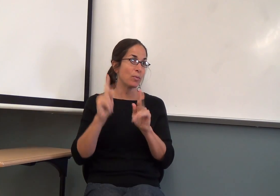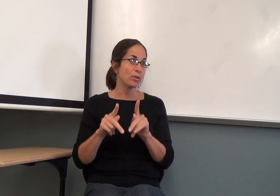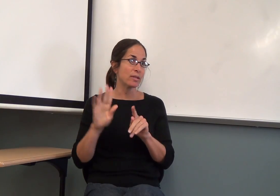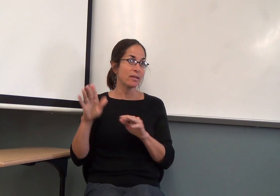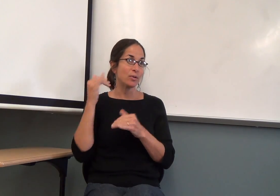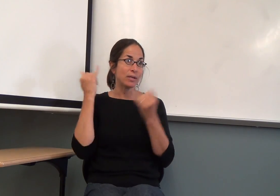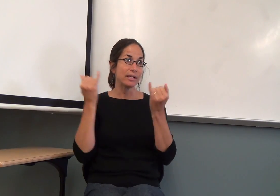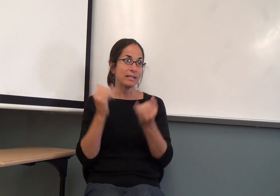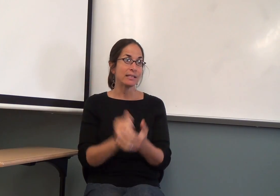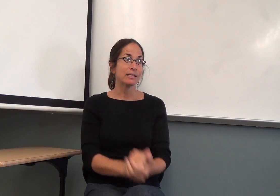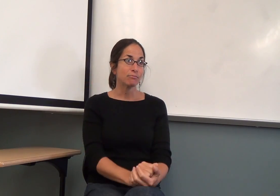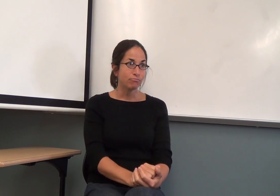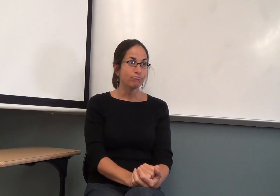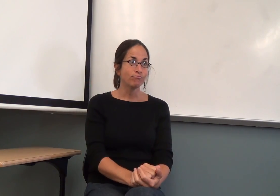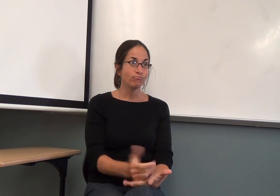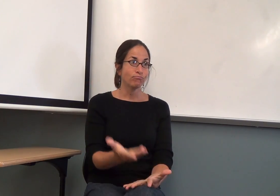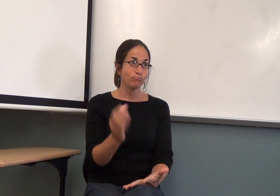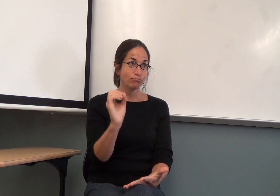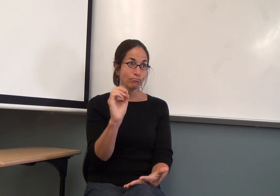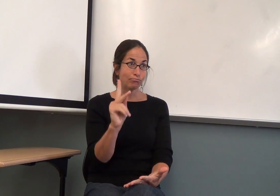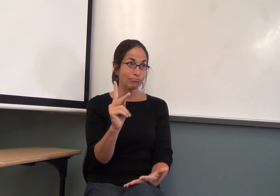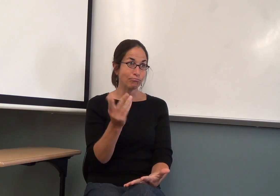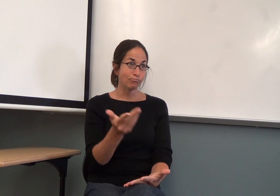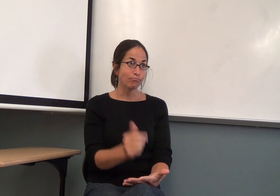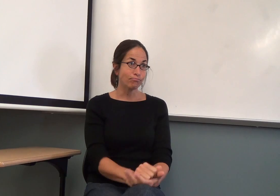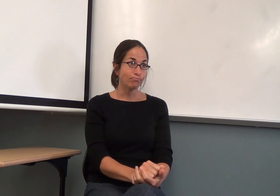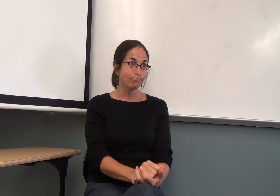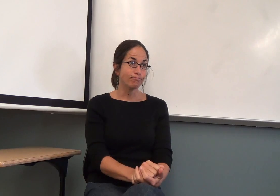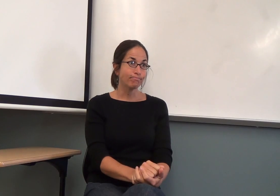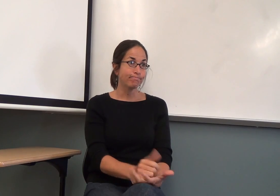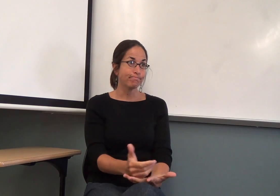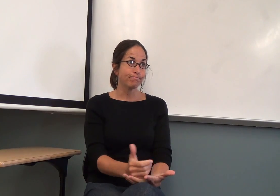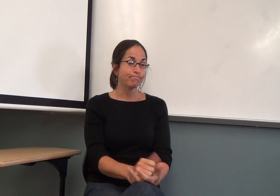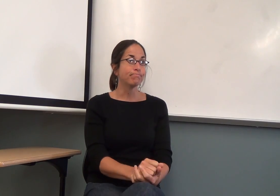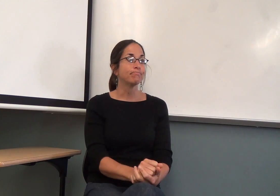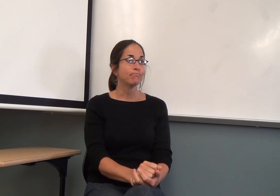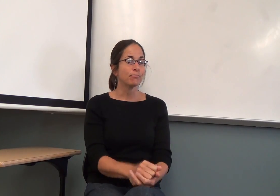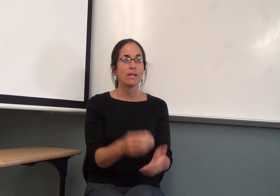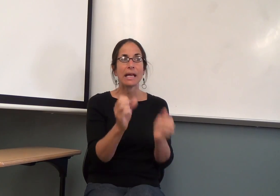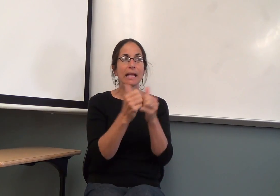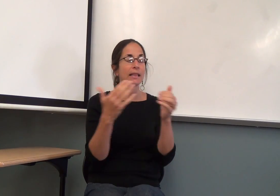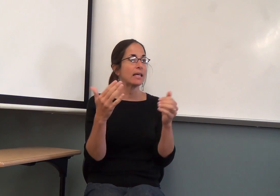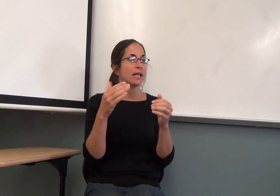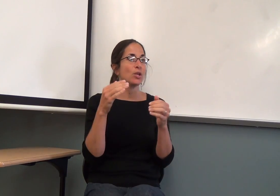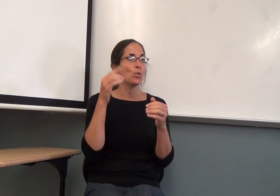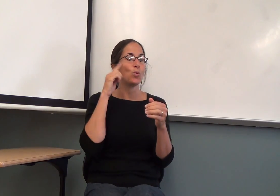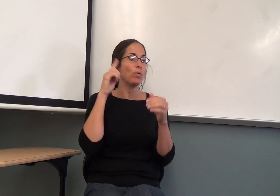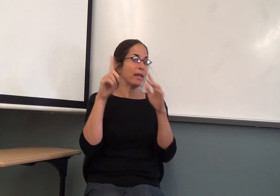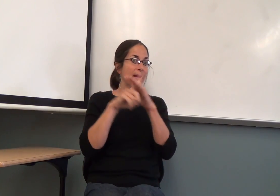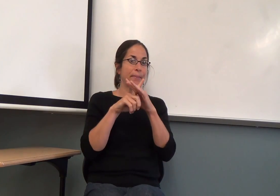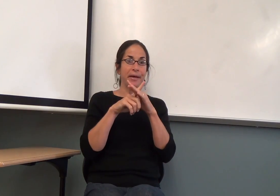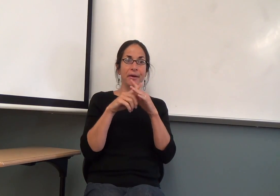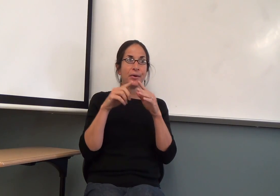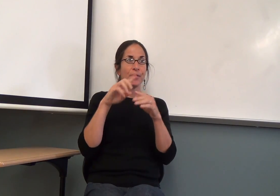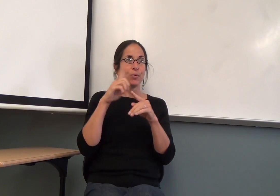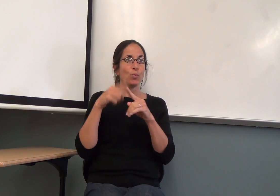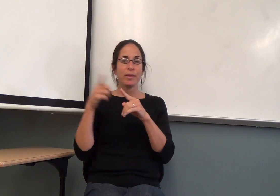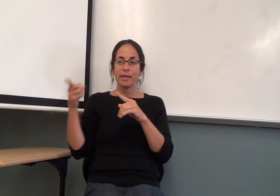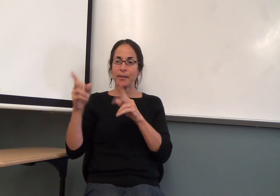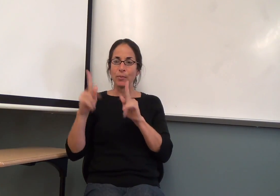Okay? Does everybody understand that? Yeah? So the first thing that comes to mind about the person who you're discussing this with. All right? So